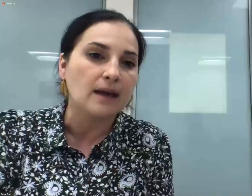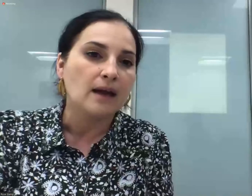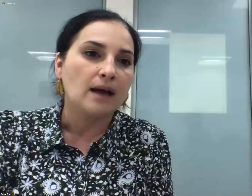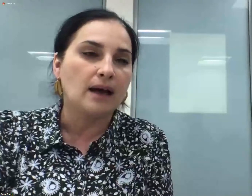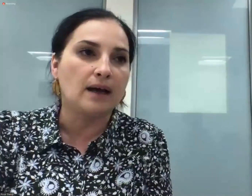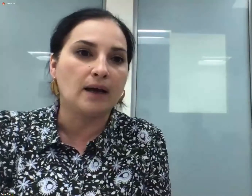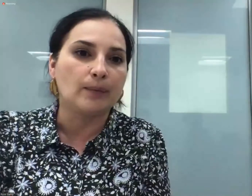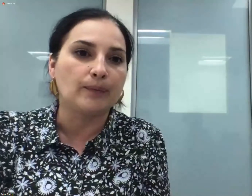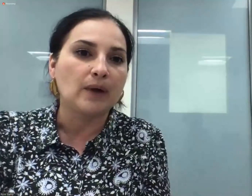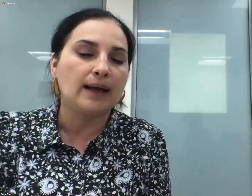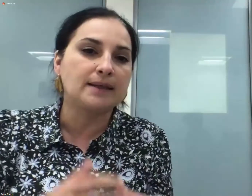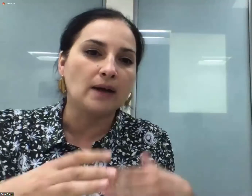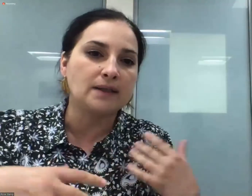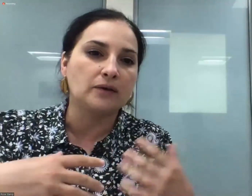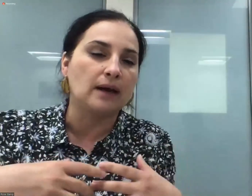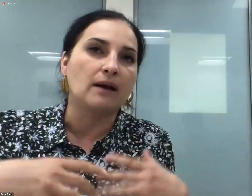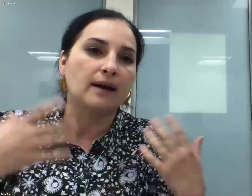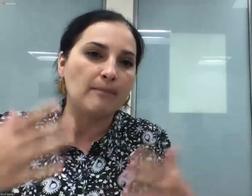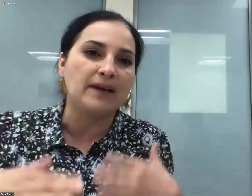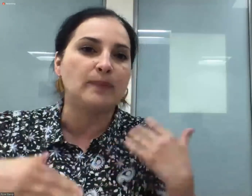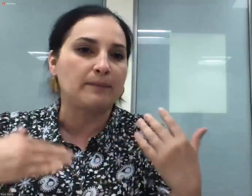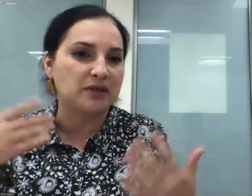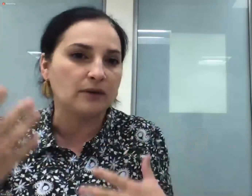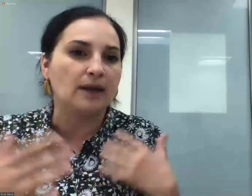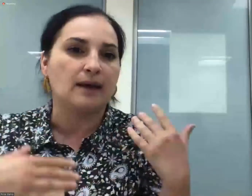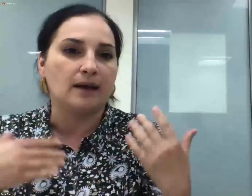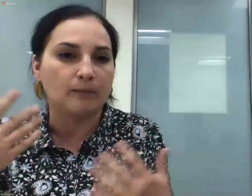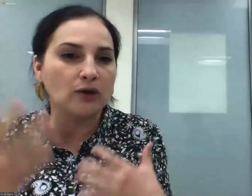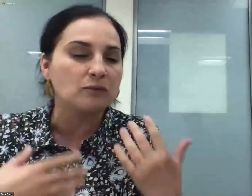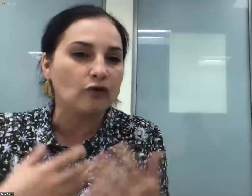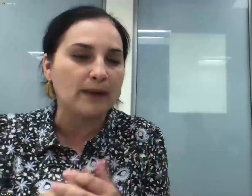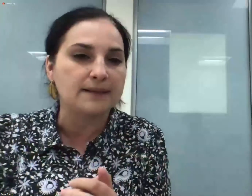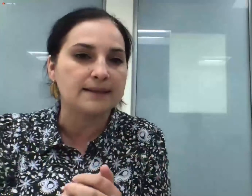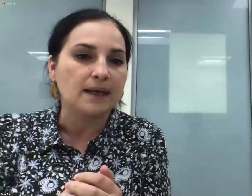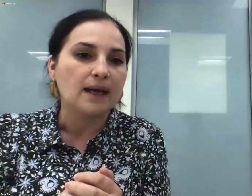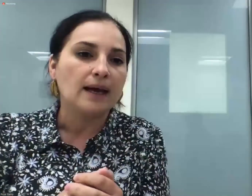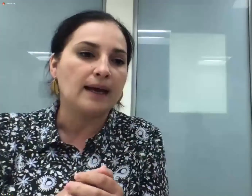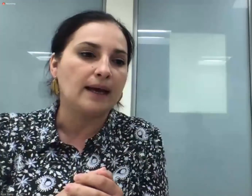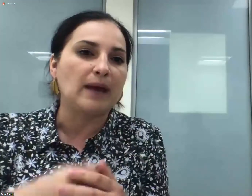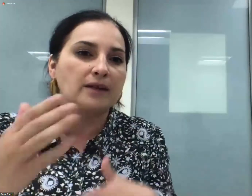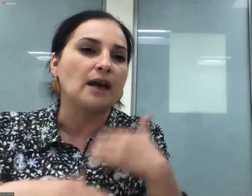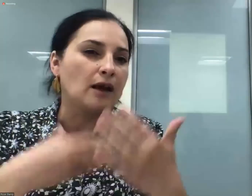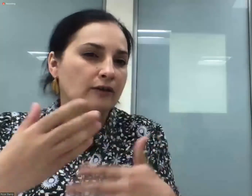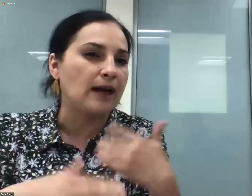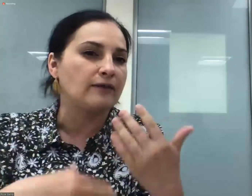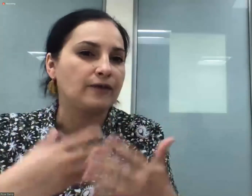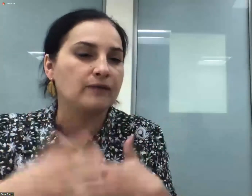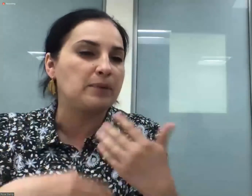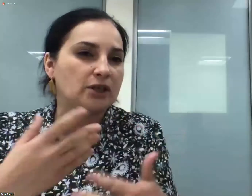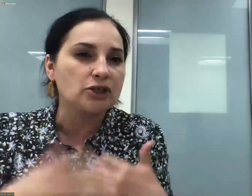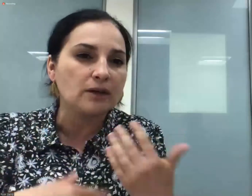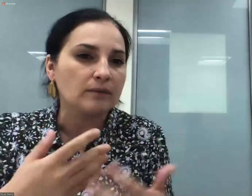signing. It's also accompanied by particular body movements and a lot of